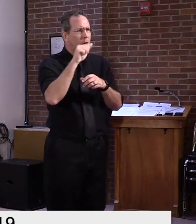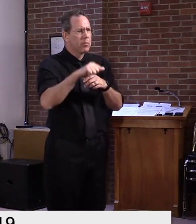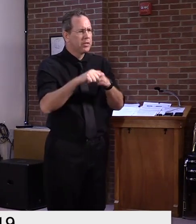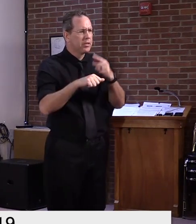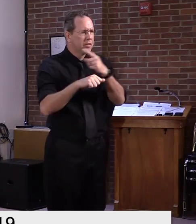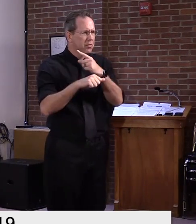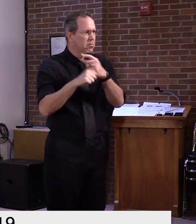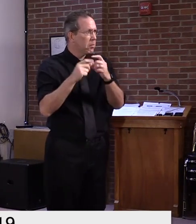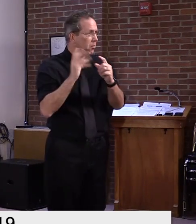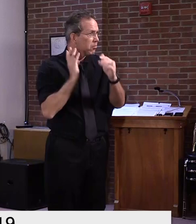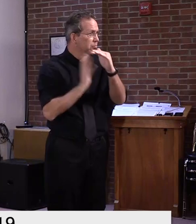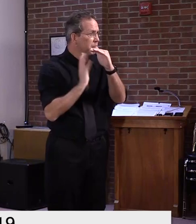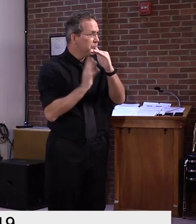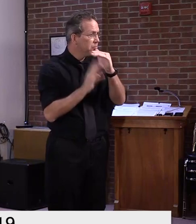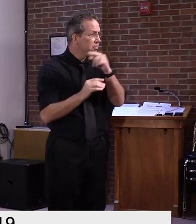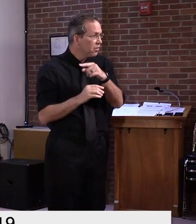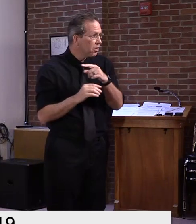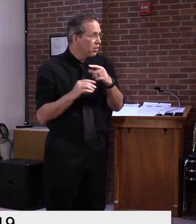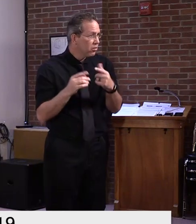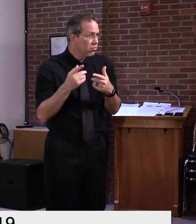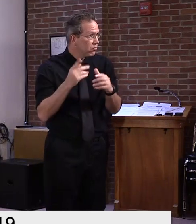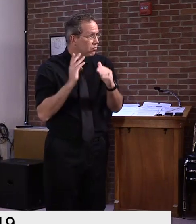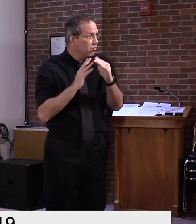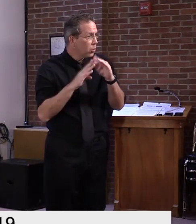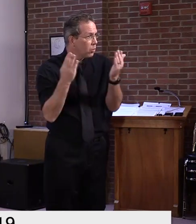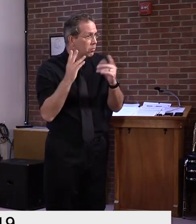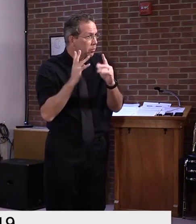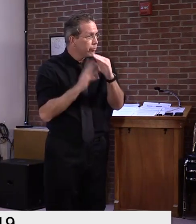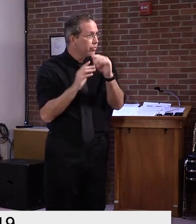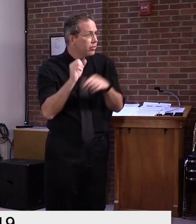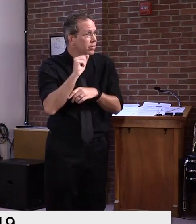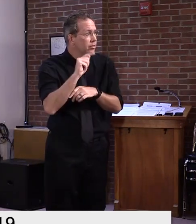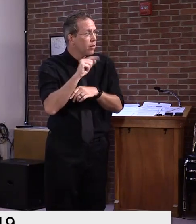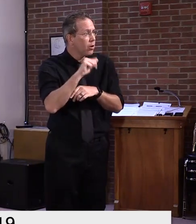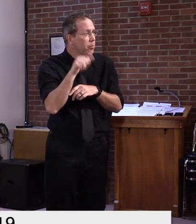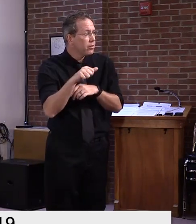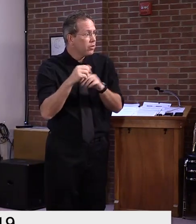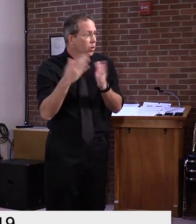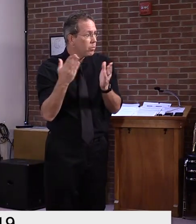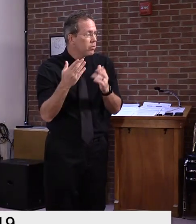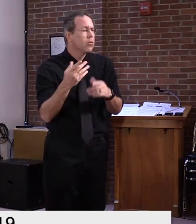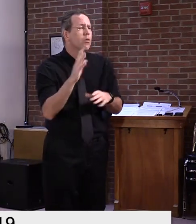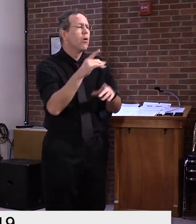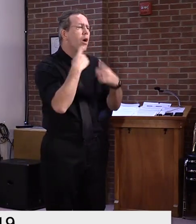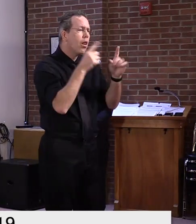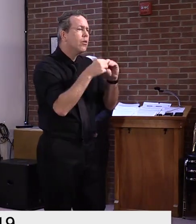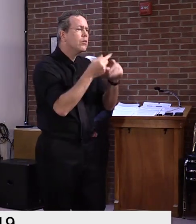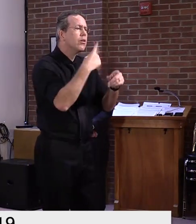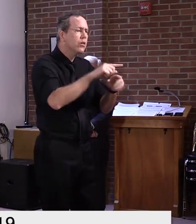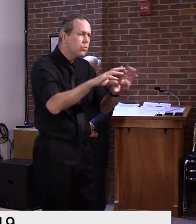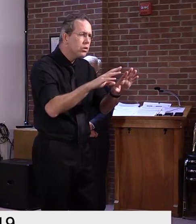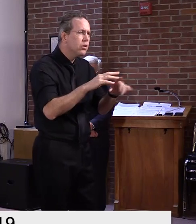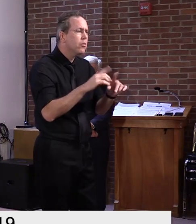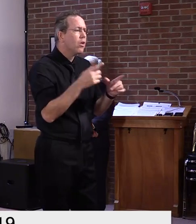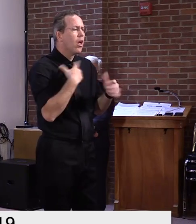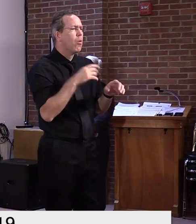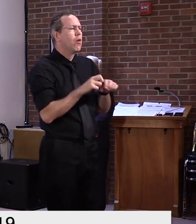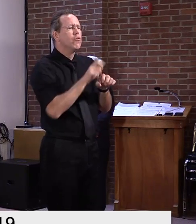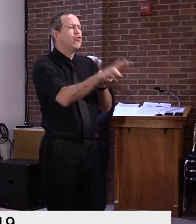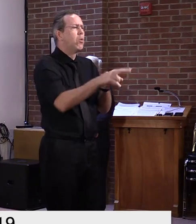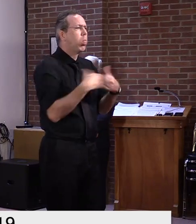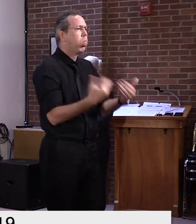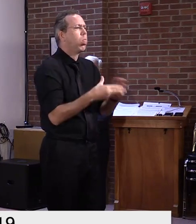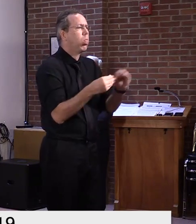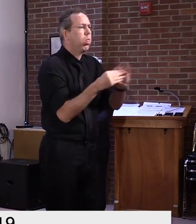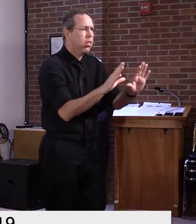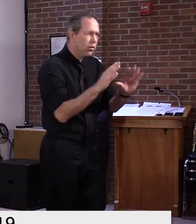obviously, we want to expand upon this, but we are going to, I believe, without getting too far ahead of ourselves, I think I have this